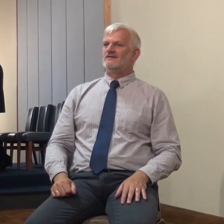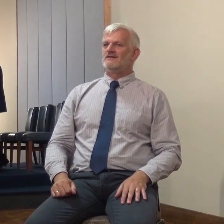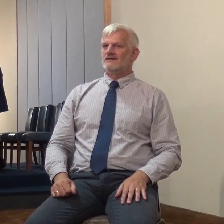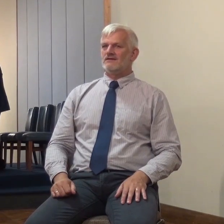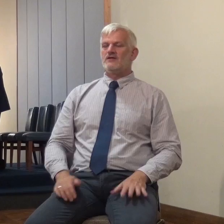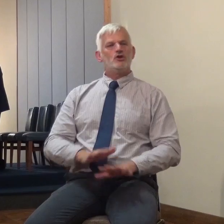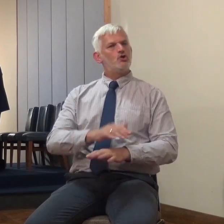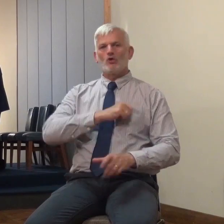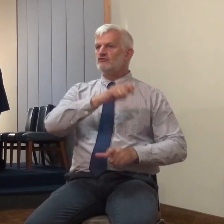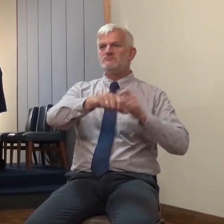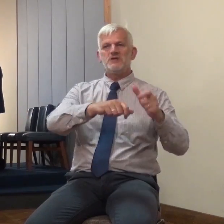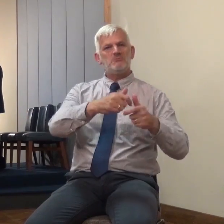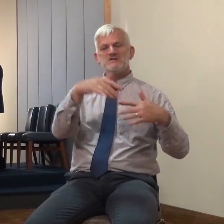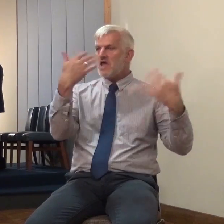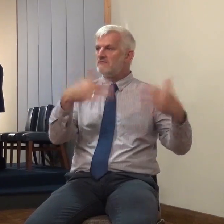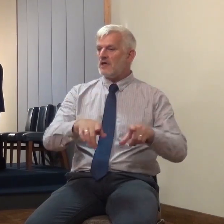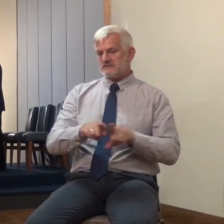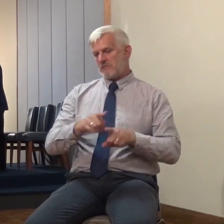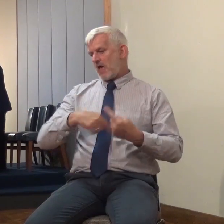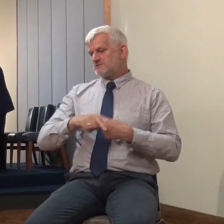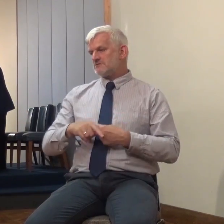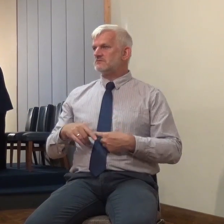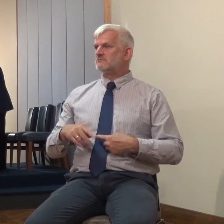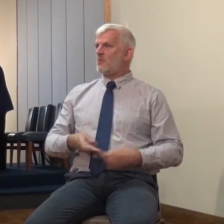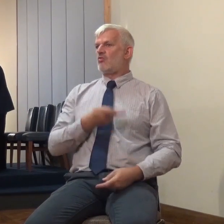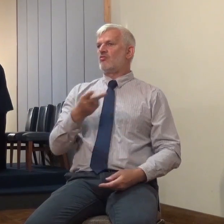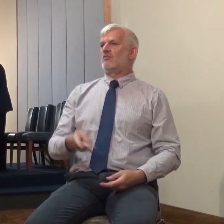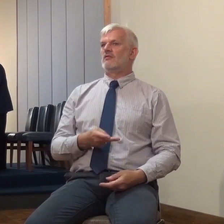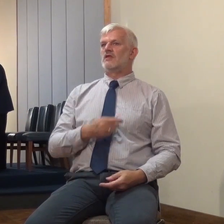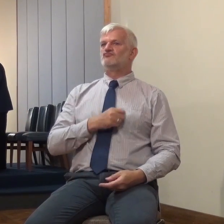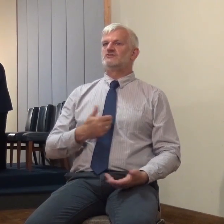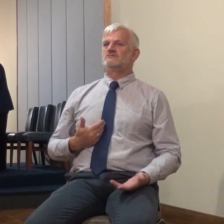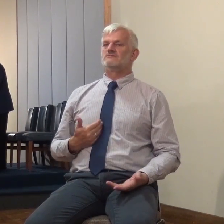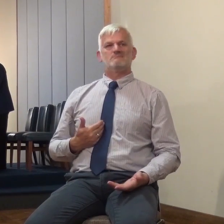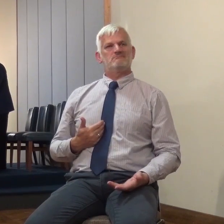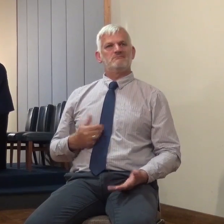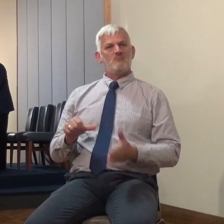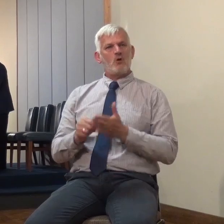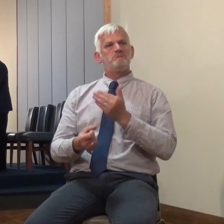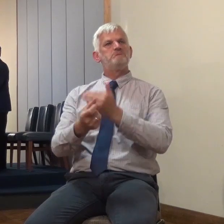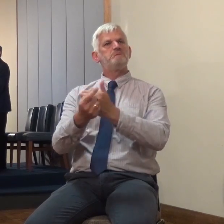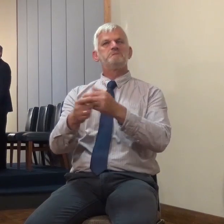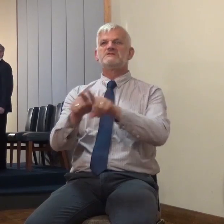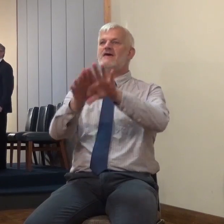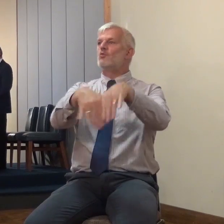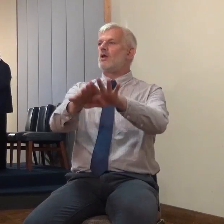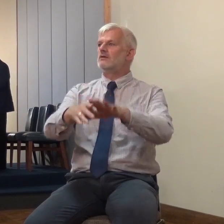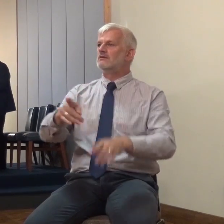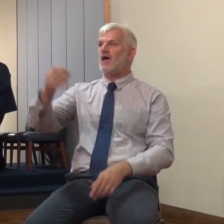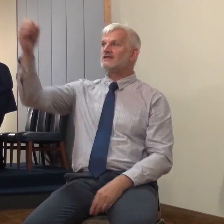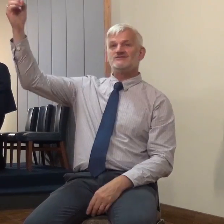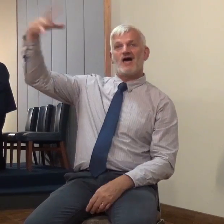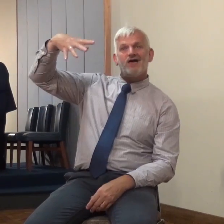or conditions that believers and non-believers alike face. Sun